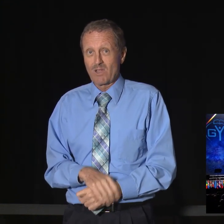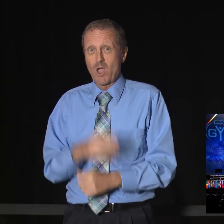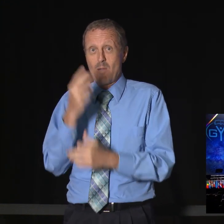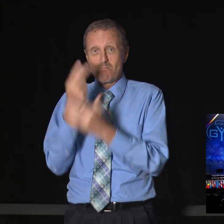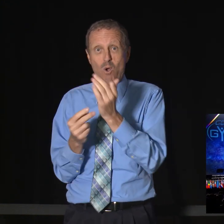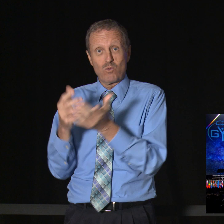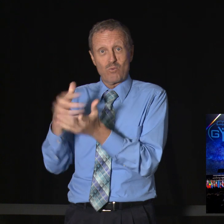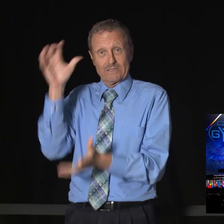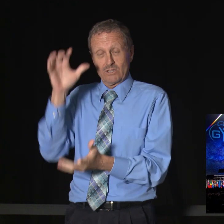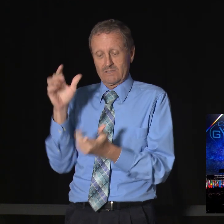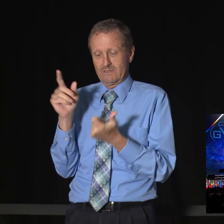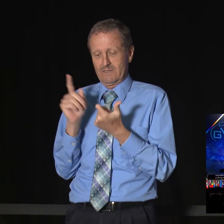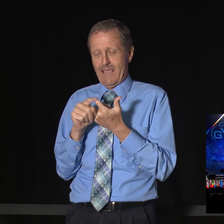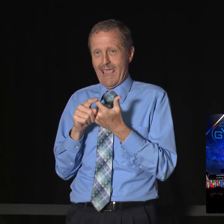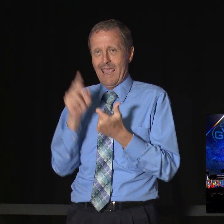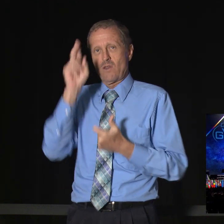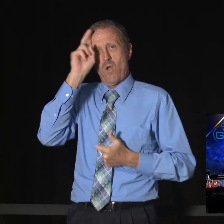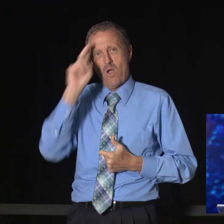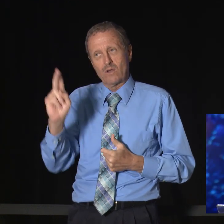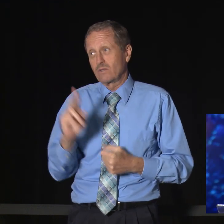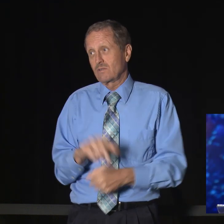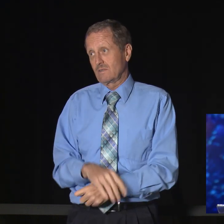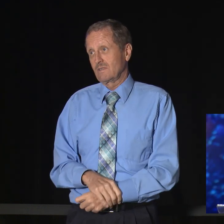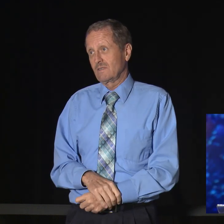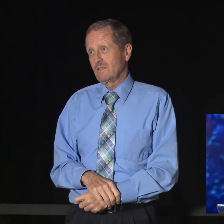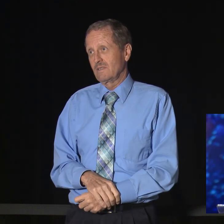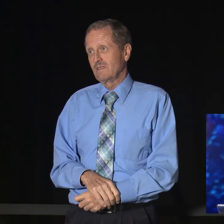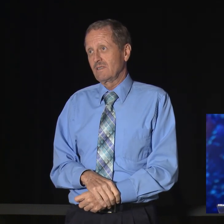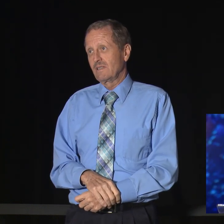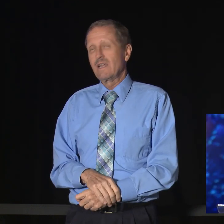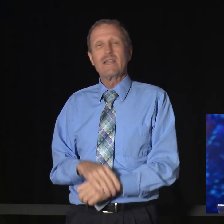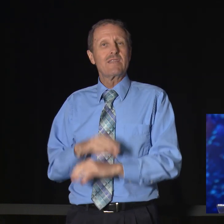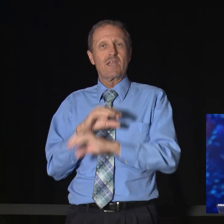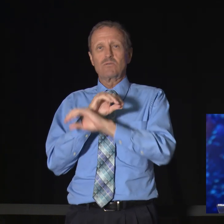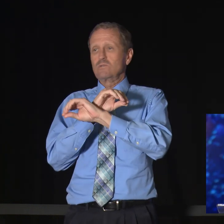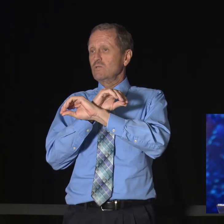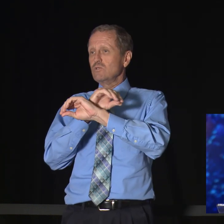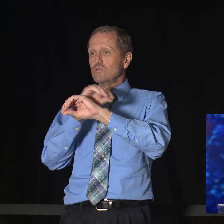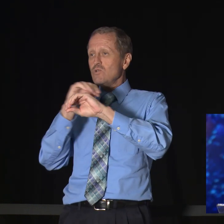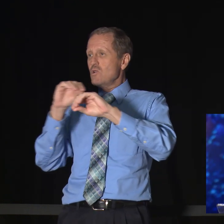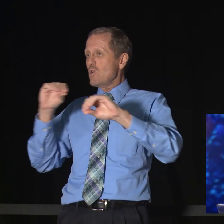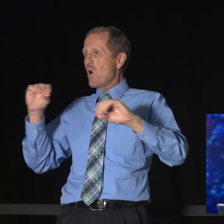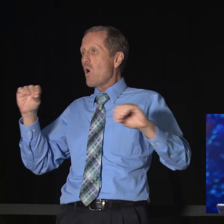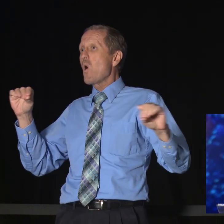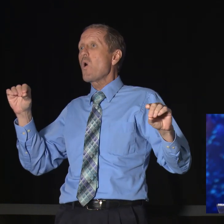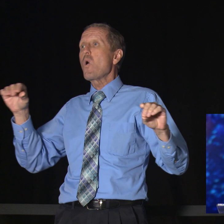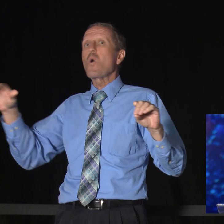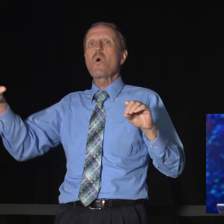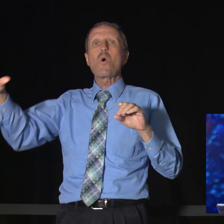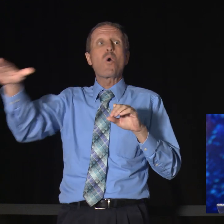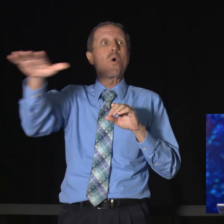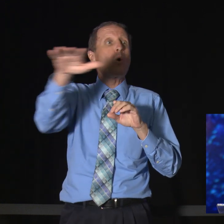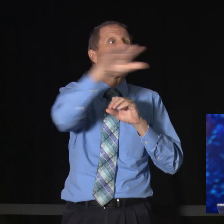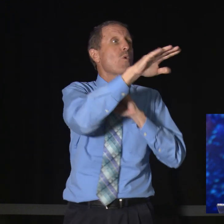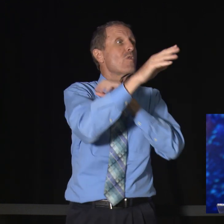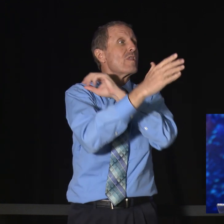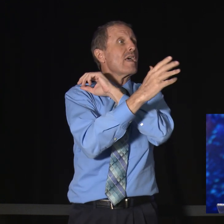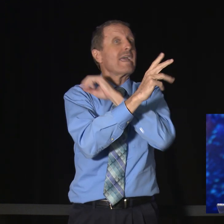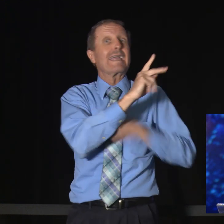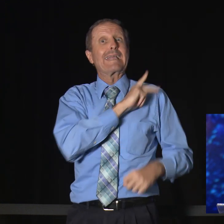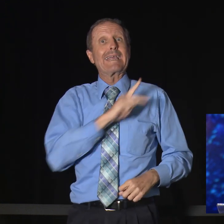both riches and honor, so that there shall not be any among the kings like unto